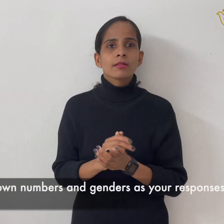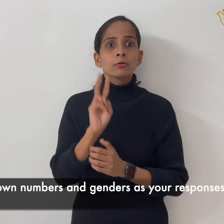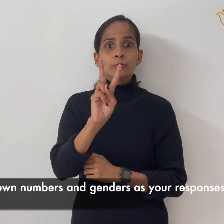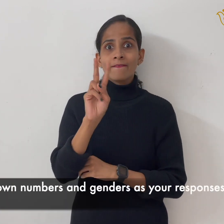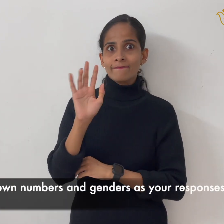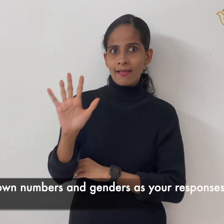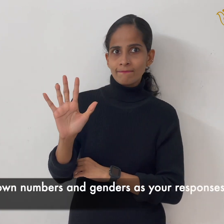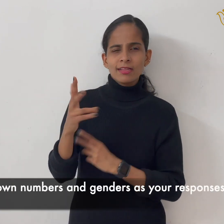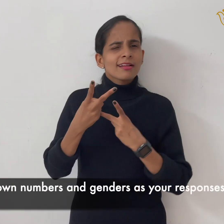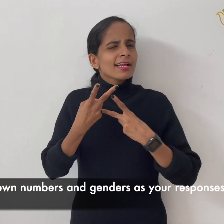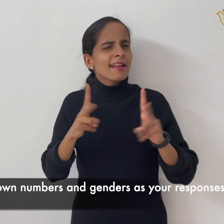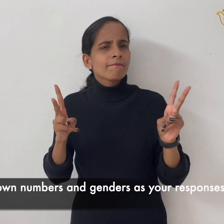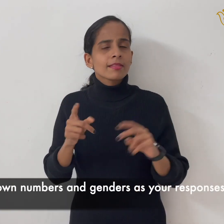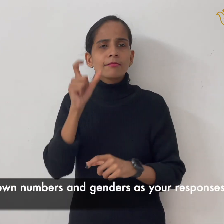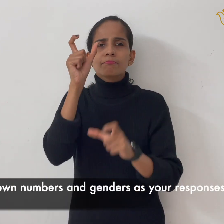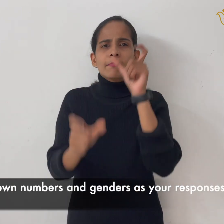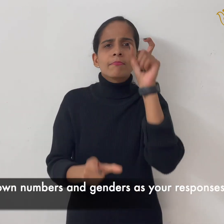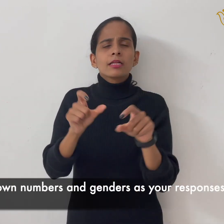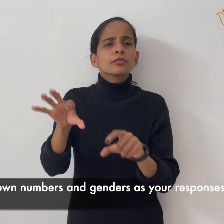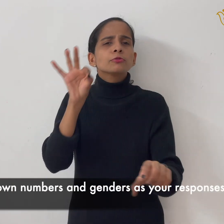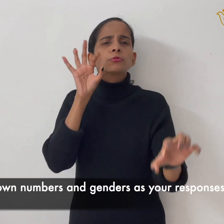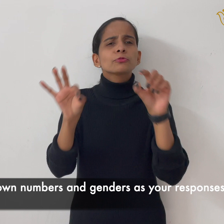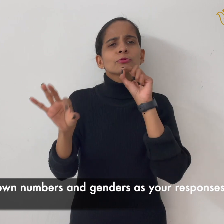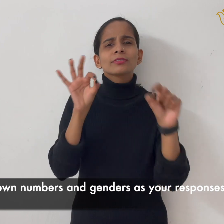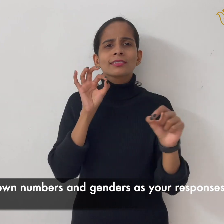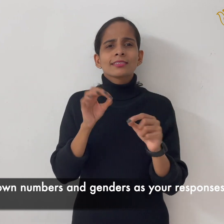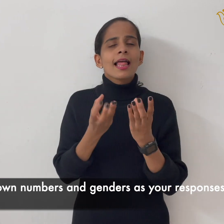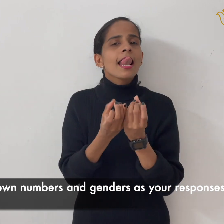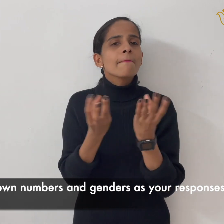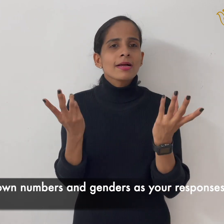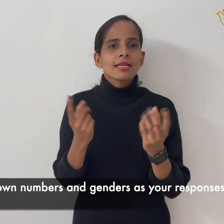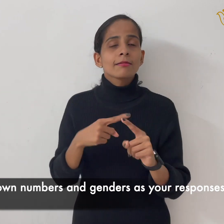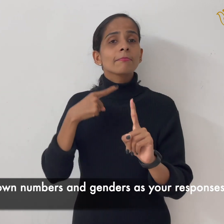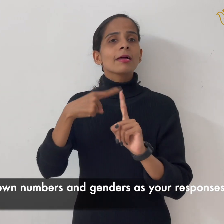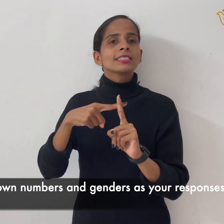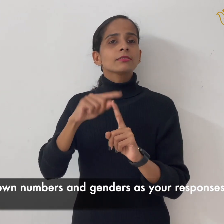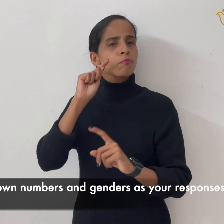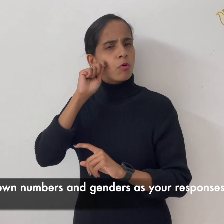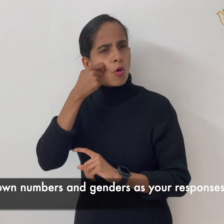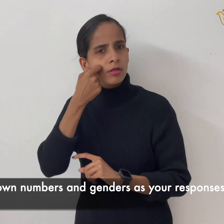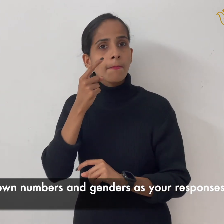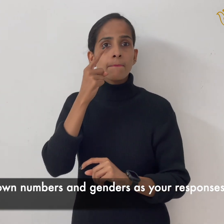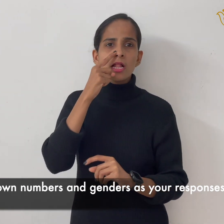You could give your own numbers and genders